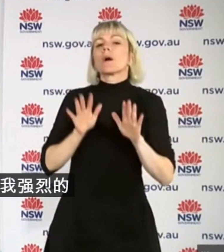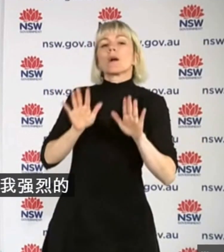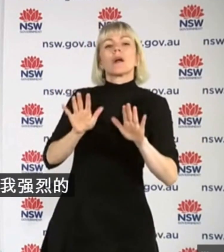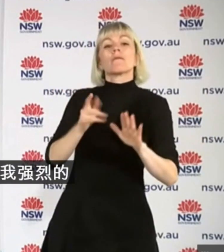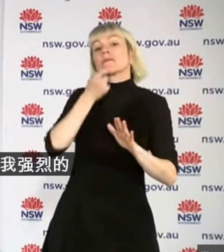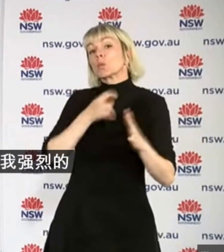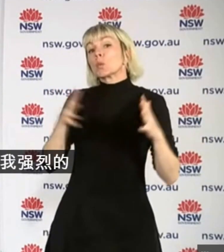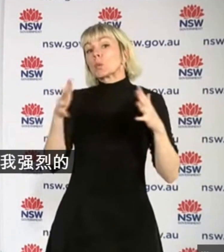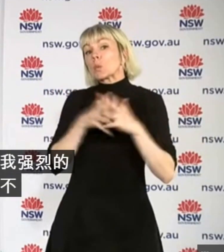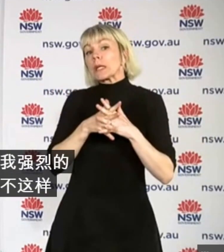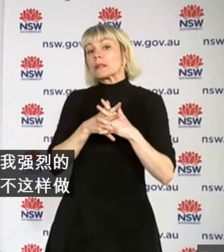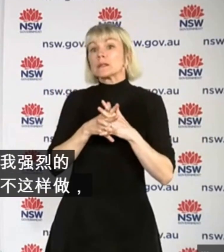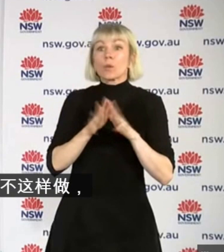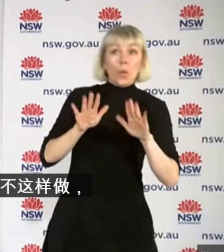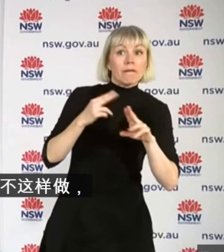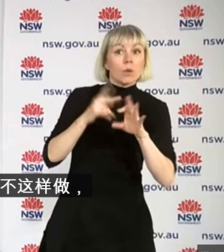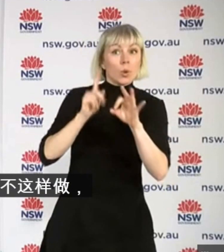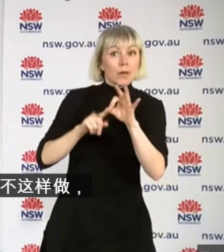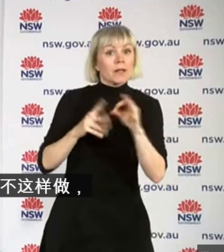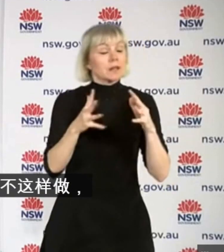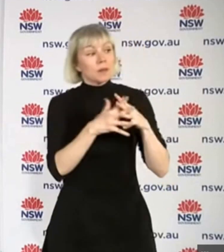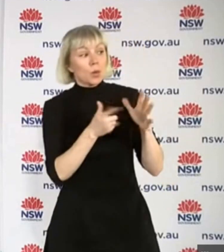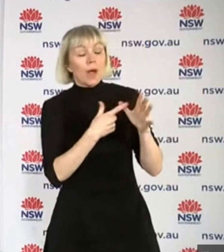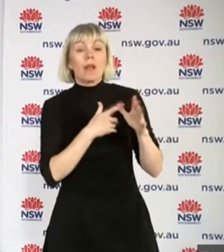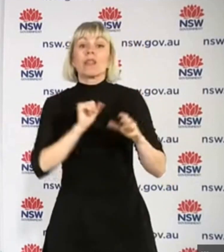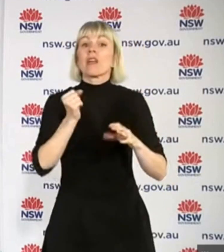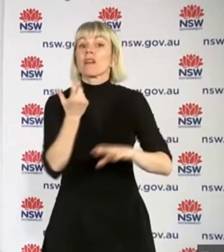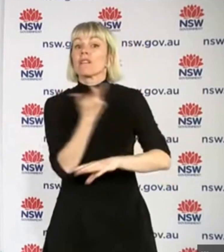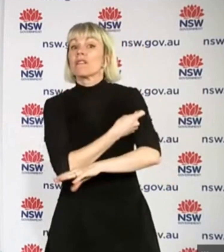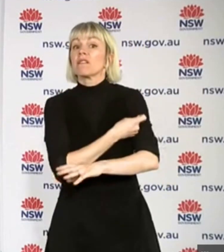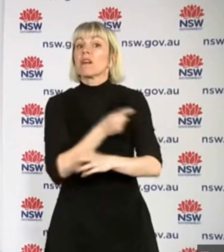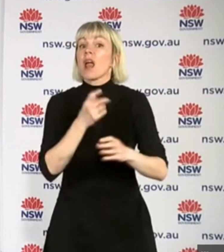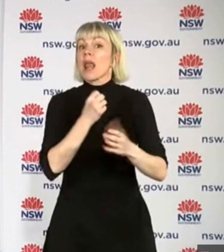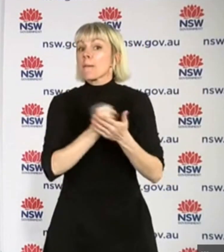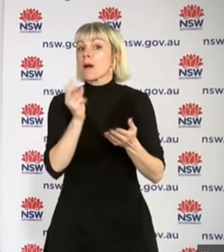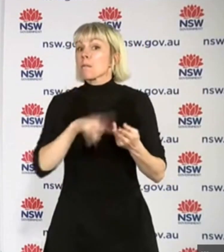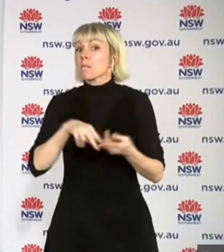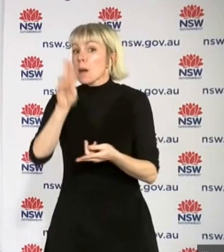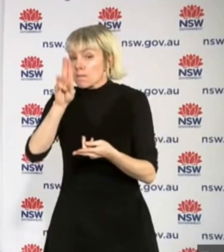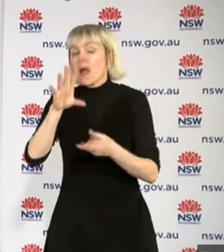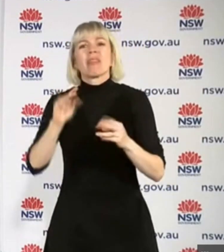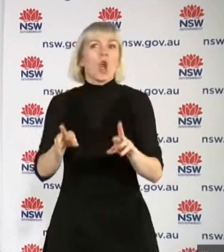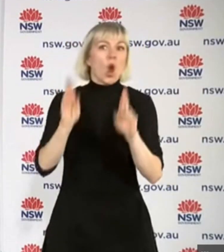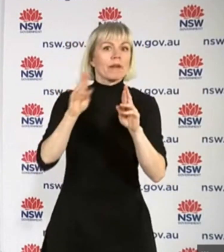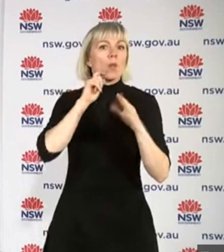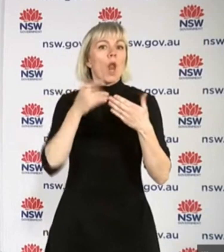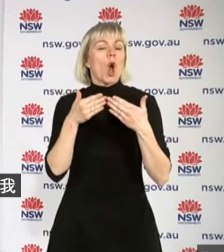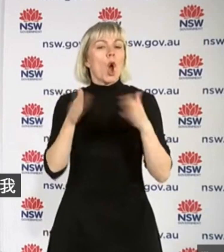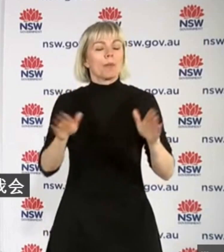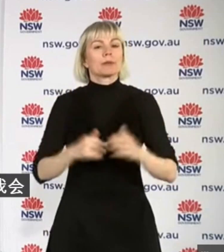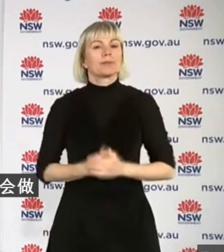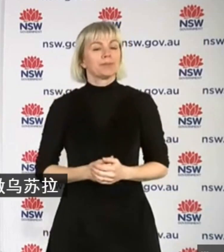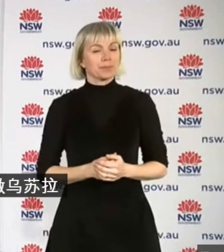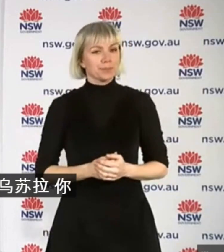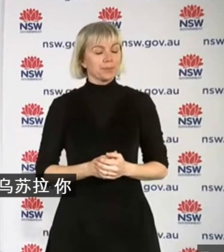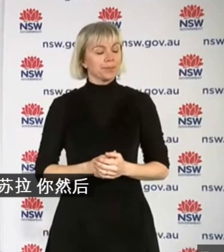and my strong message is we're going to have to do it eventually. Why not for Christmas? Premier, on community sport, Premier. NRL Grand Final keeps I'll coming. do